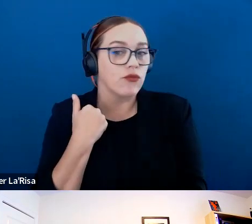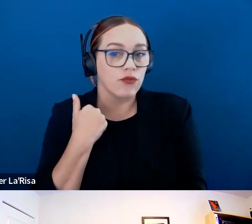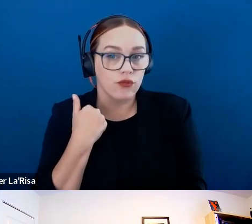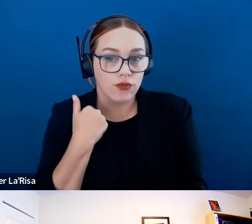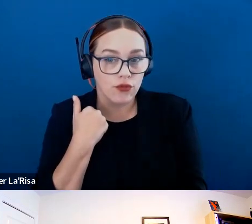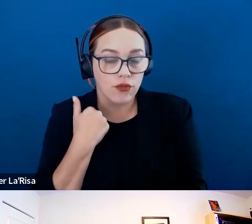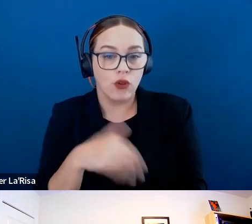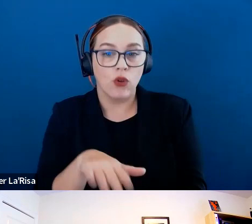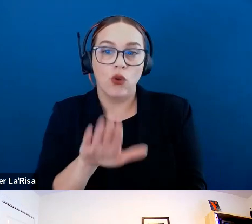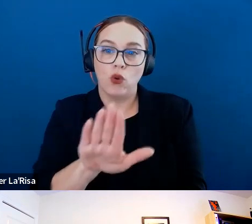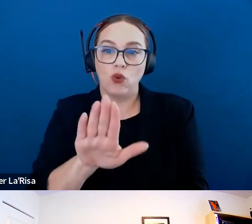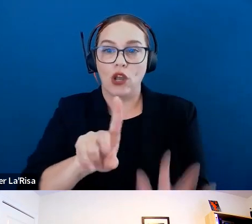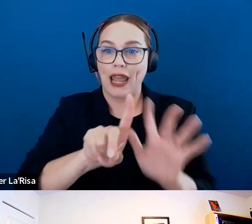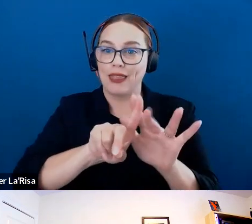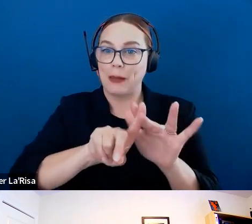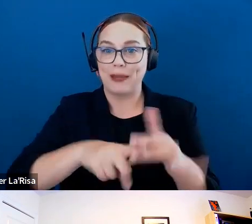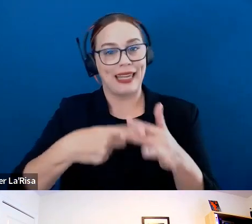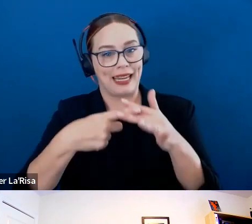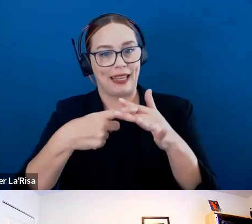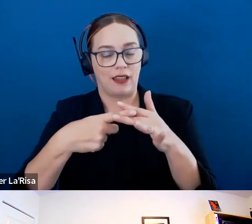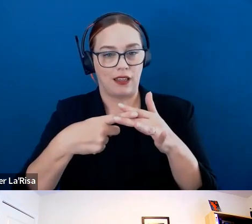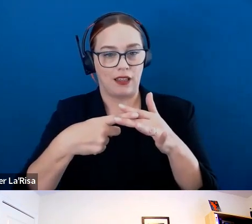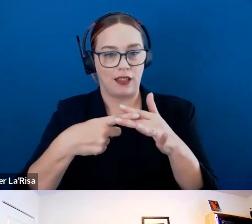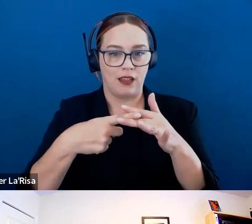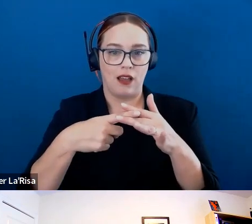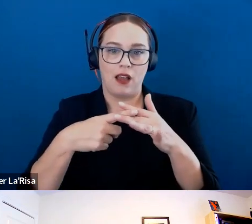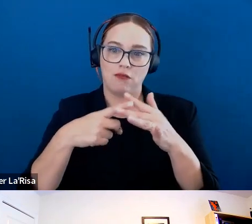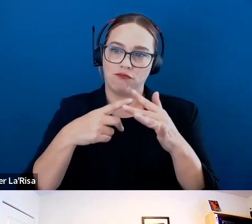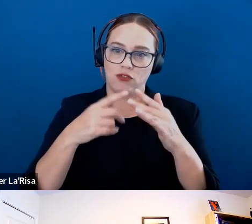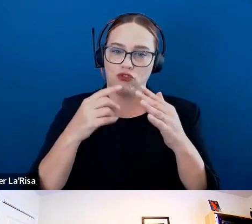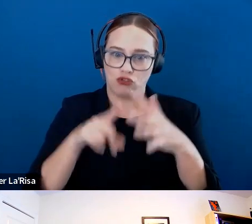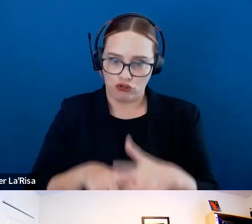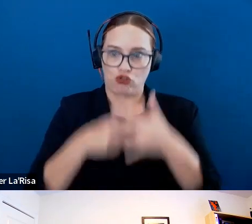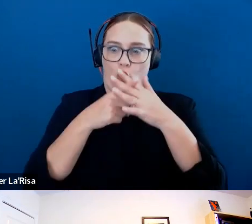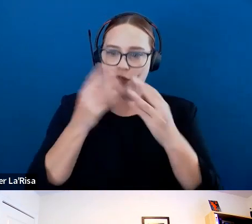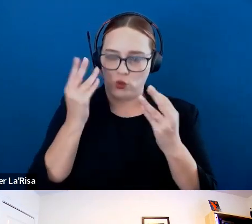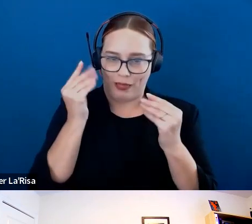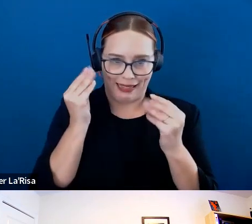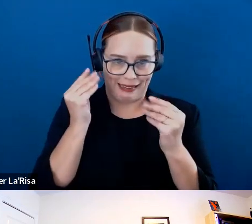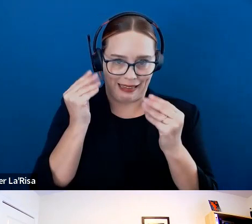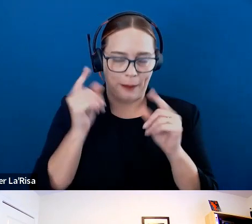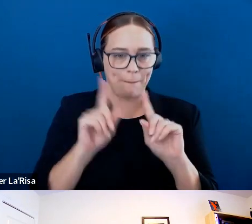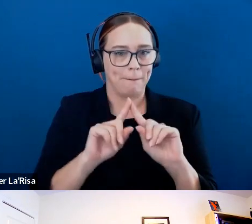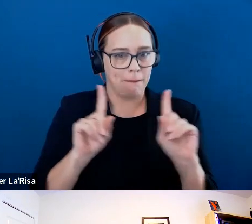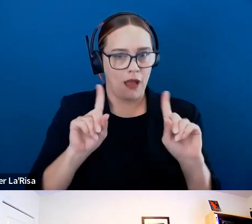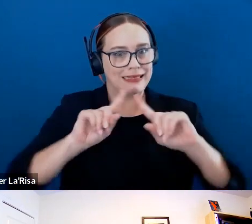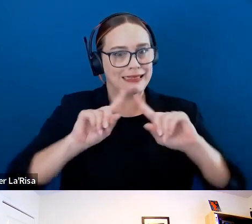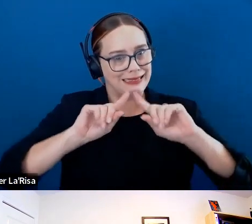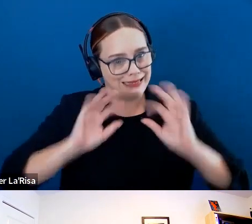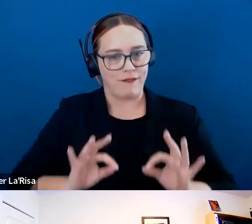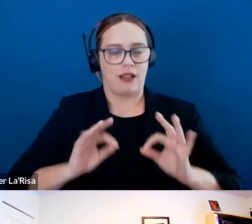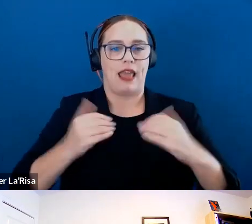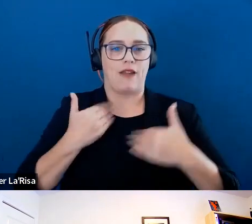You're kind of at the beginning levels of starting to think about this, but there's definitely some more that could be